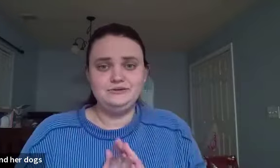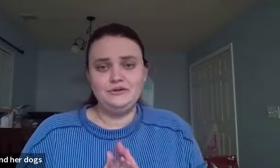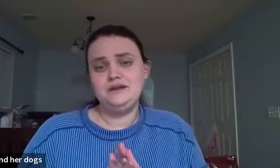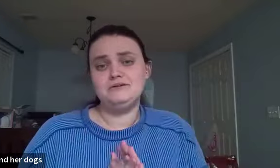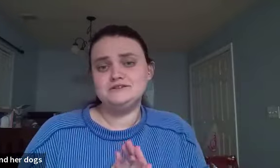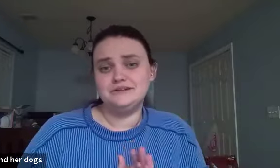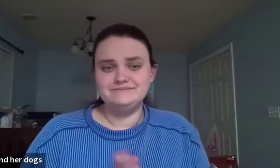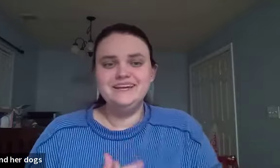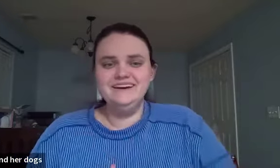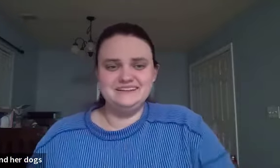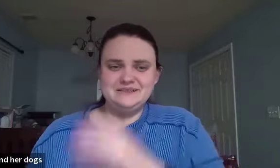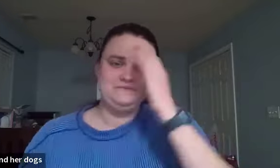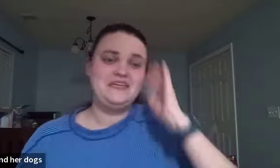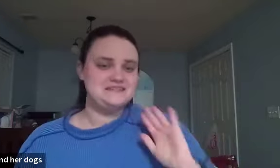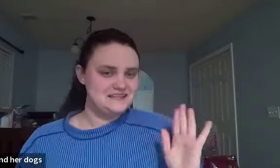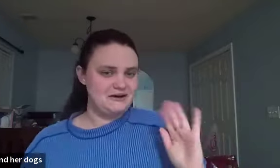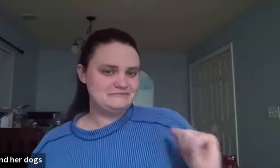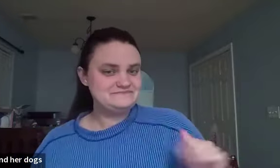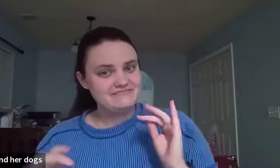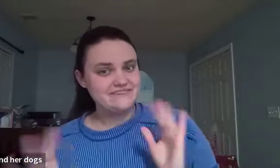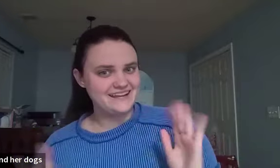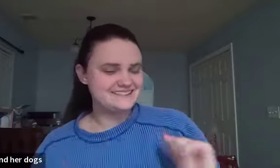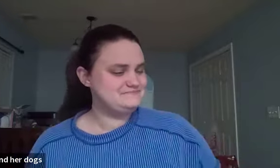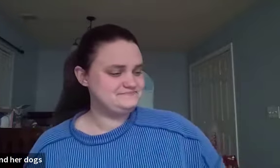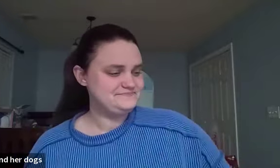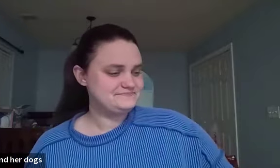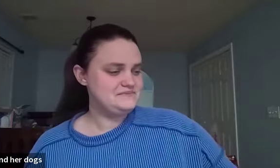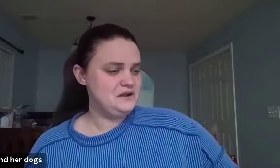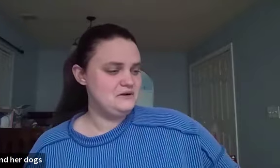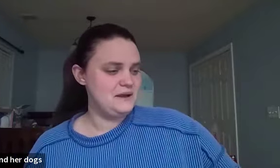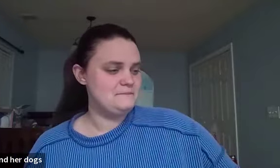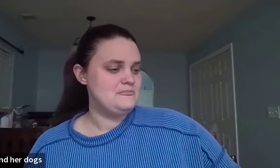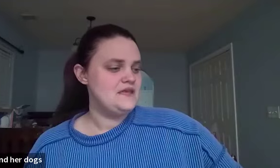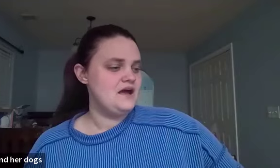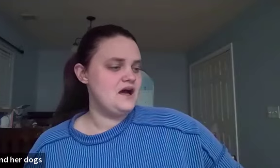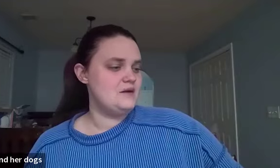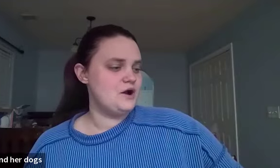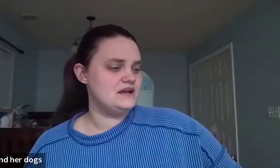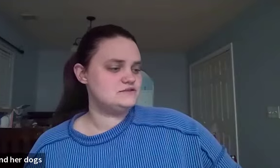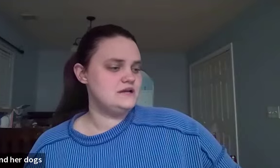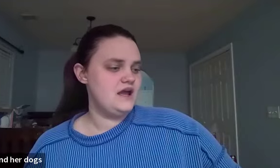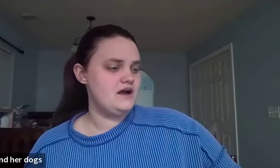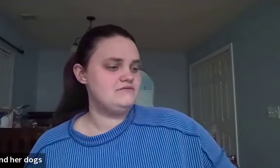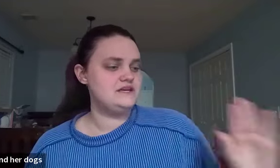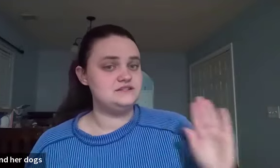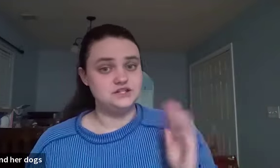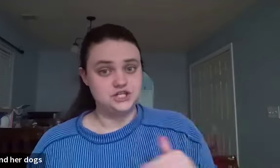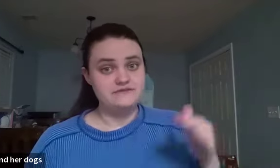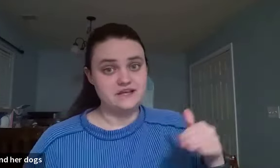you look here insulting. So, perfect. Okay. Our next one we have is a chef